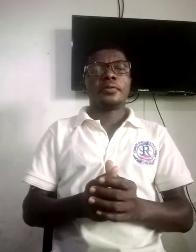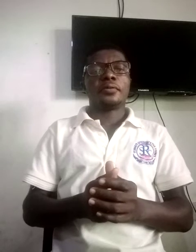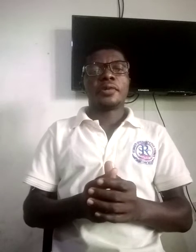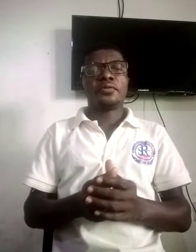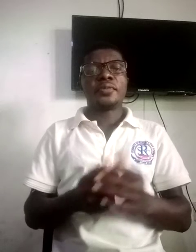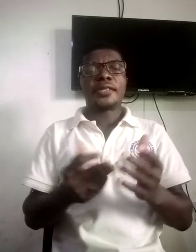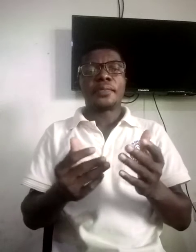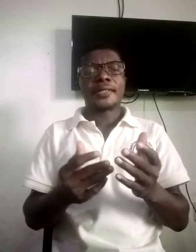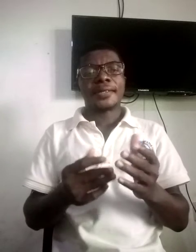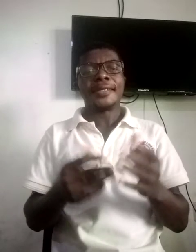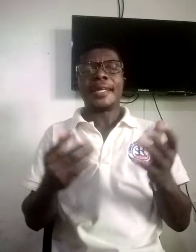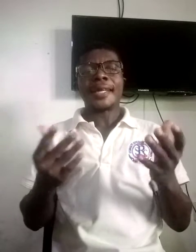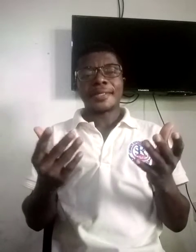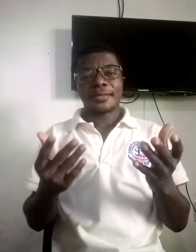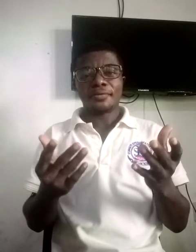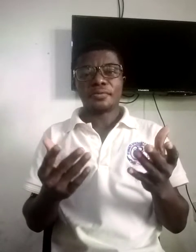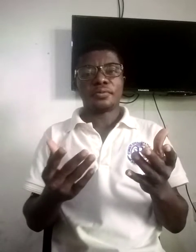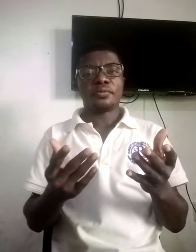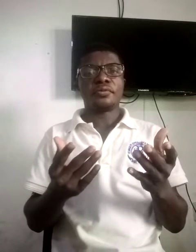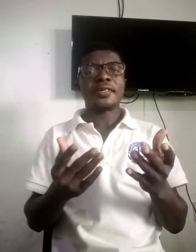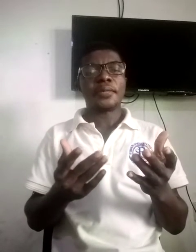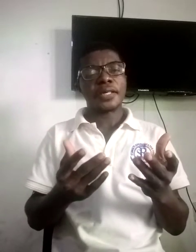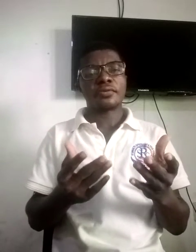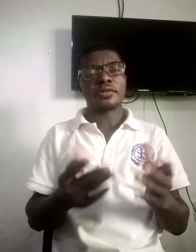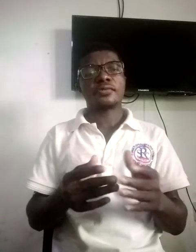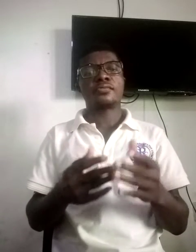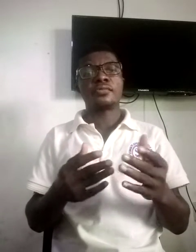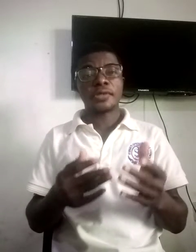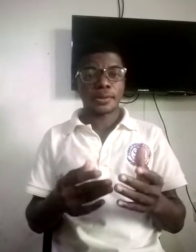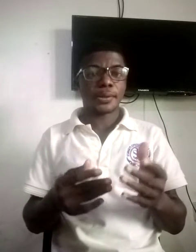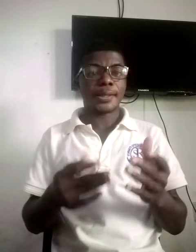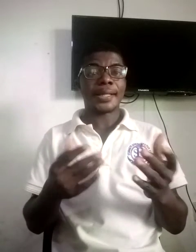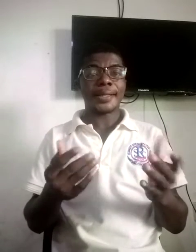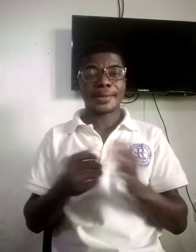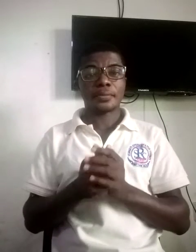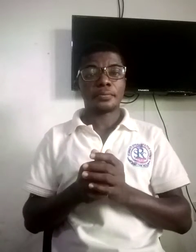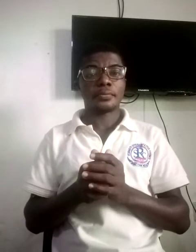when you meet a person in the night, you give the person what? Good night.